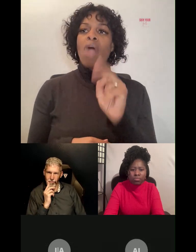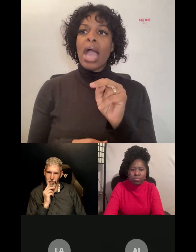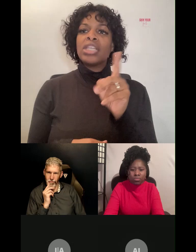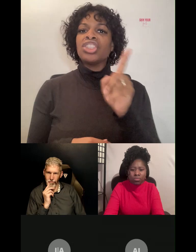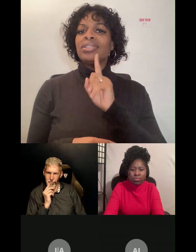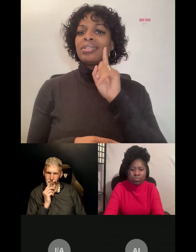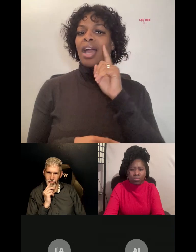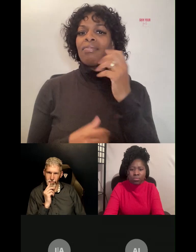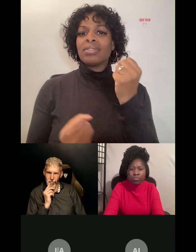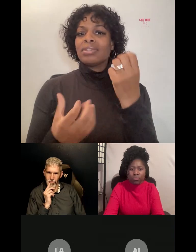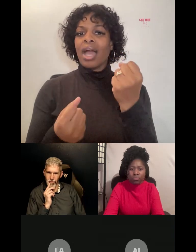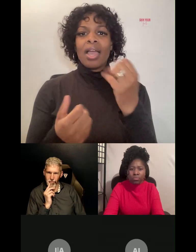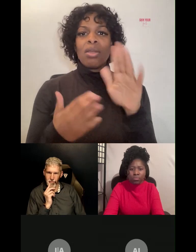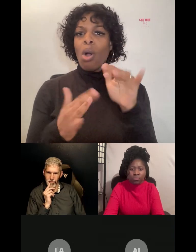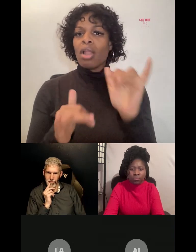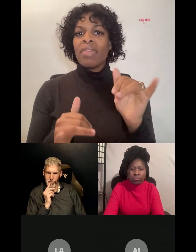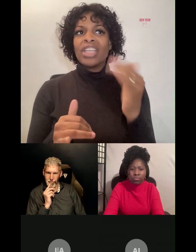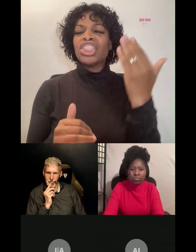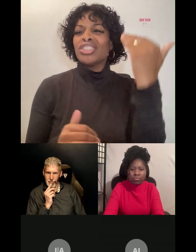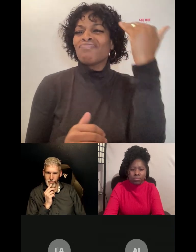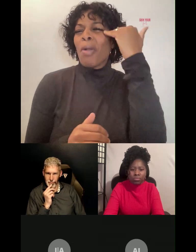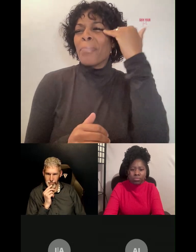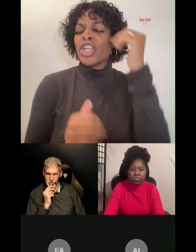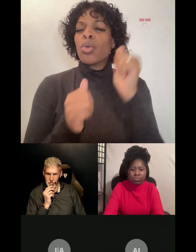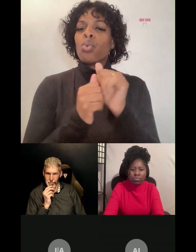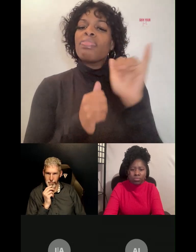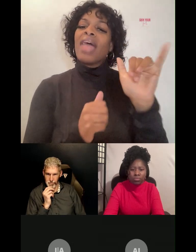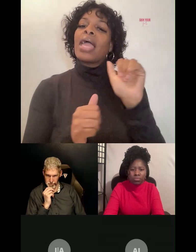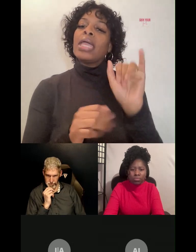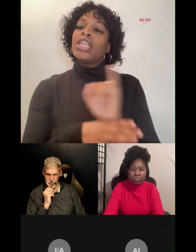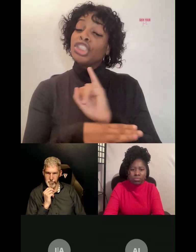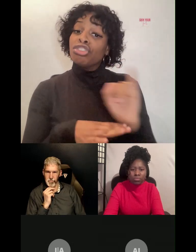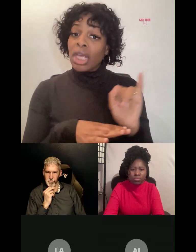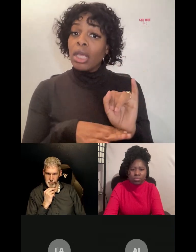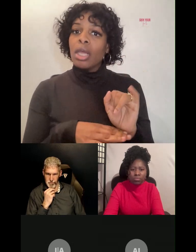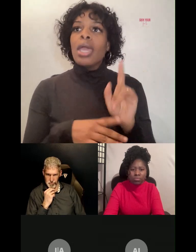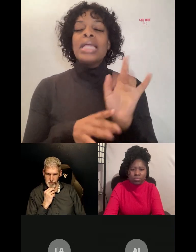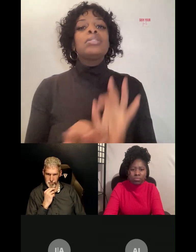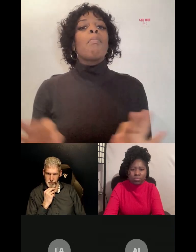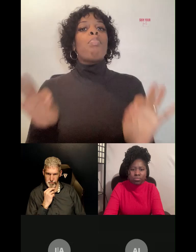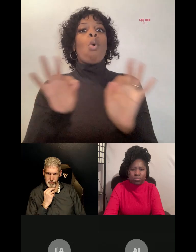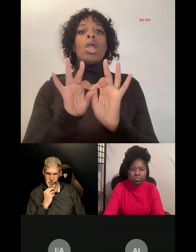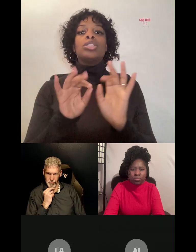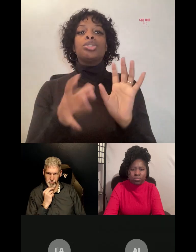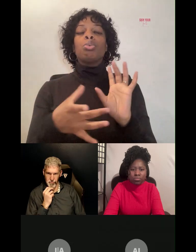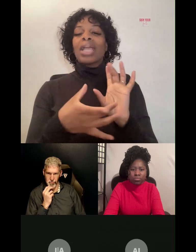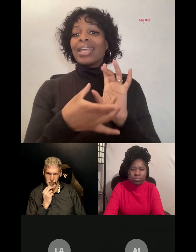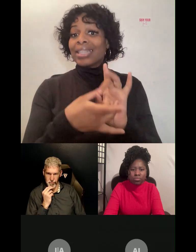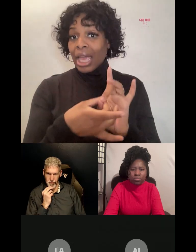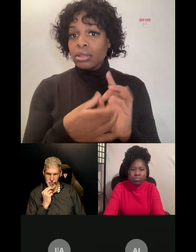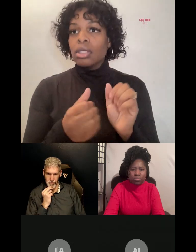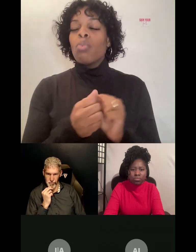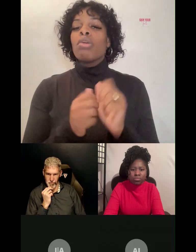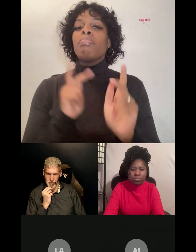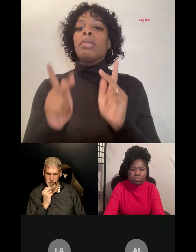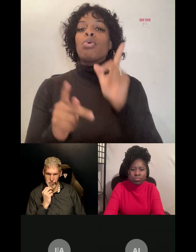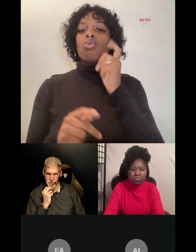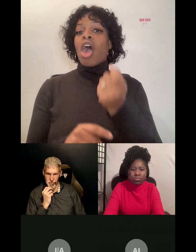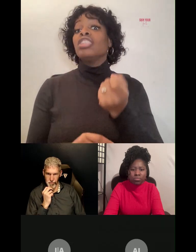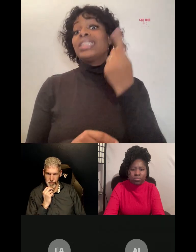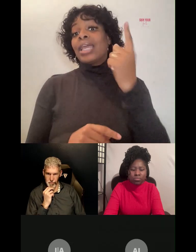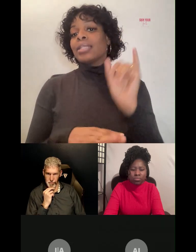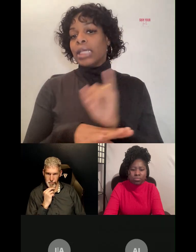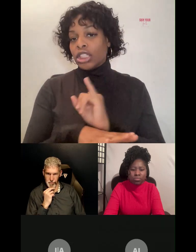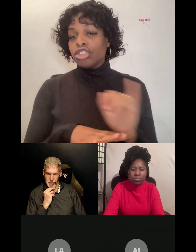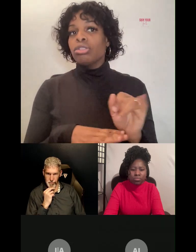Jay Bryant, she that fine, all that, she's familiar with that industry. It's important to connect with people